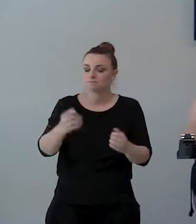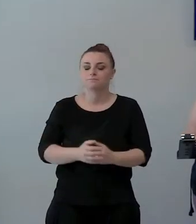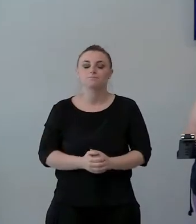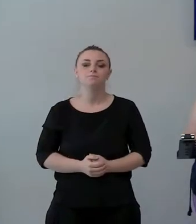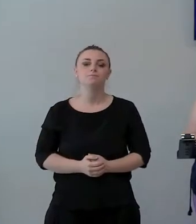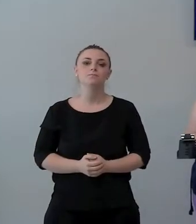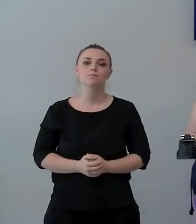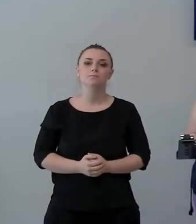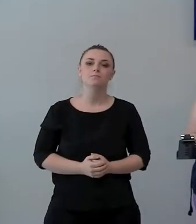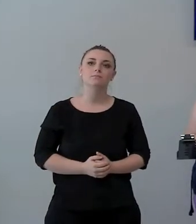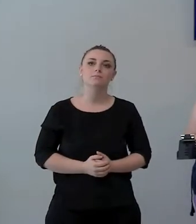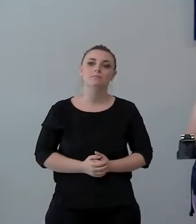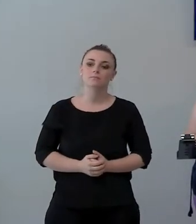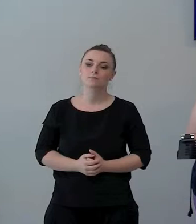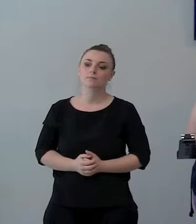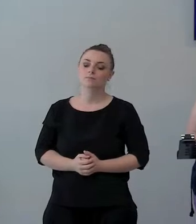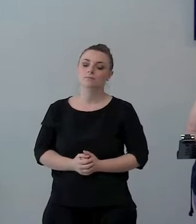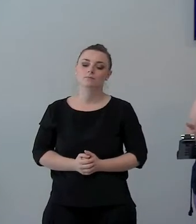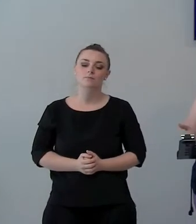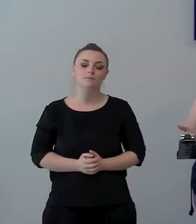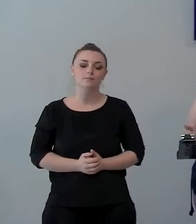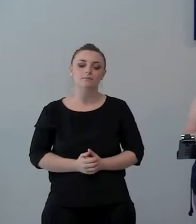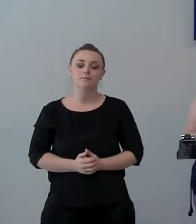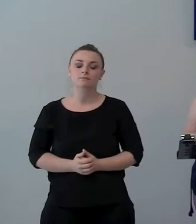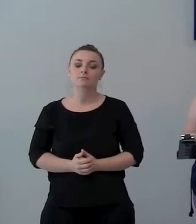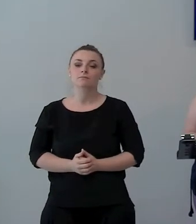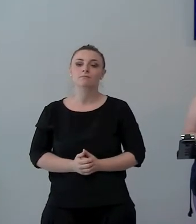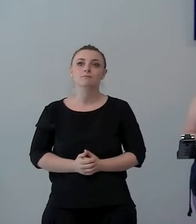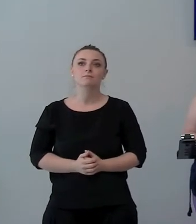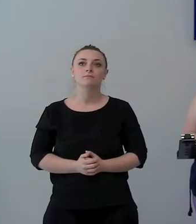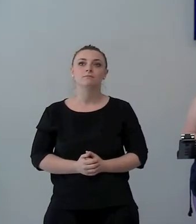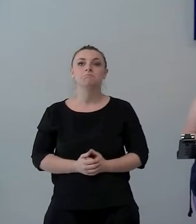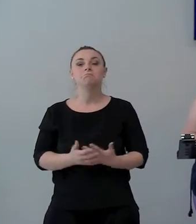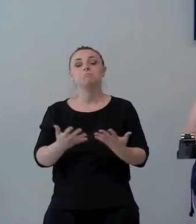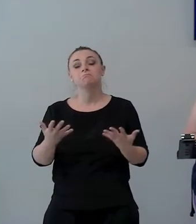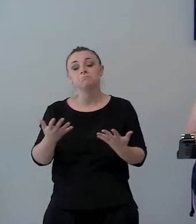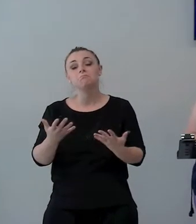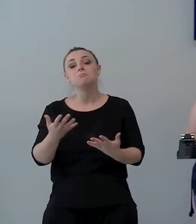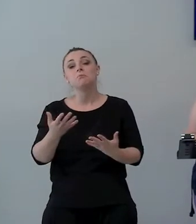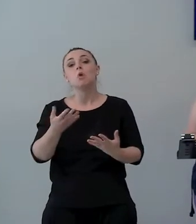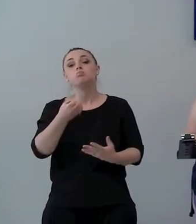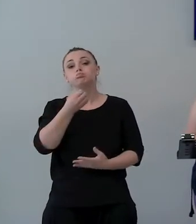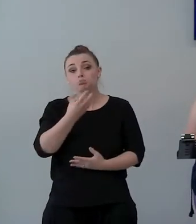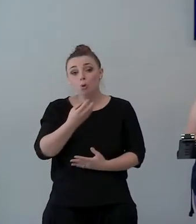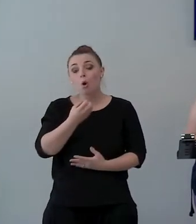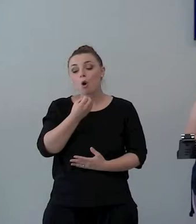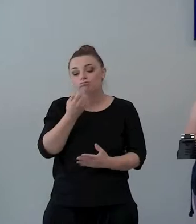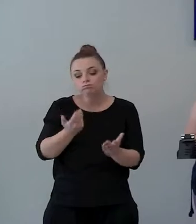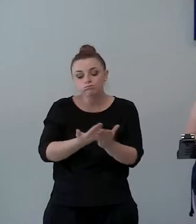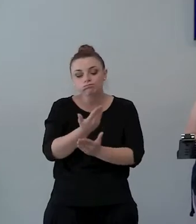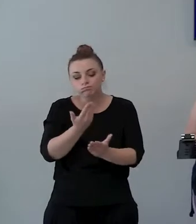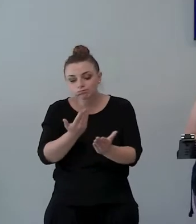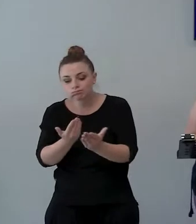is you can't sleep but you don't know why. Oppure ci sono le preoccupazioni. Or maybe you're